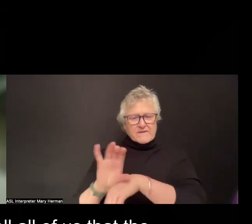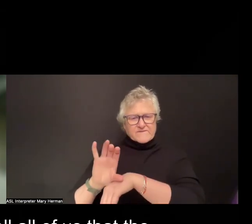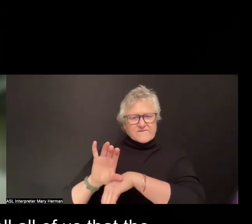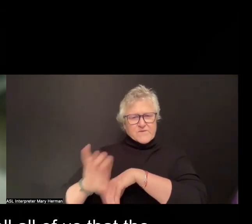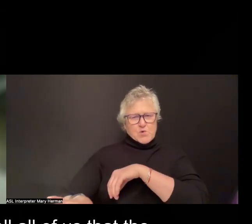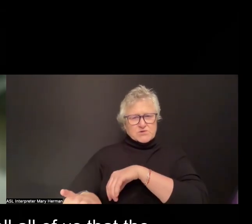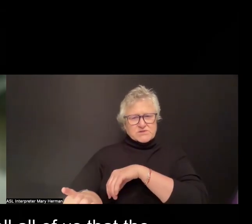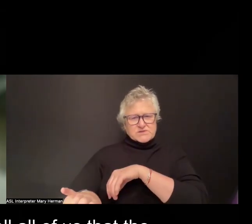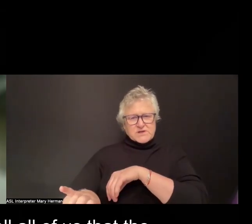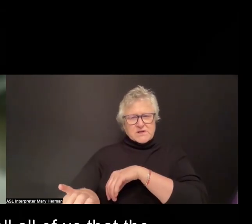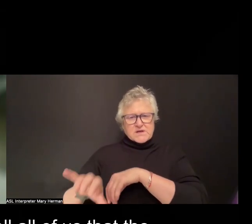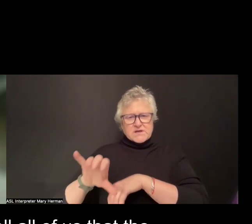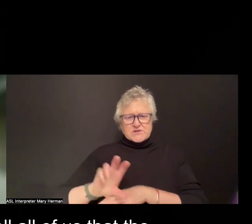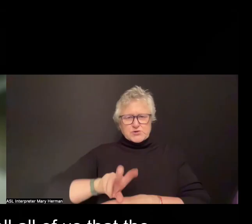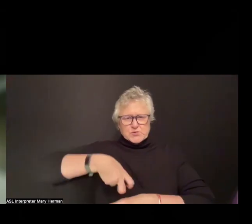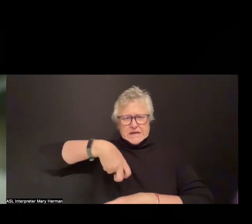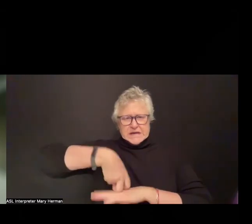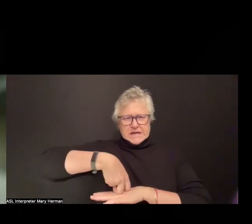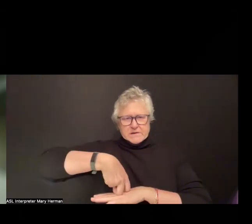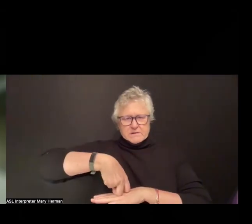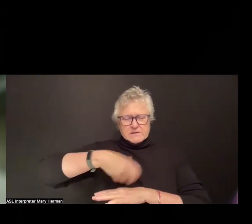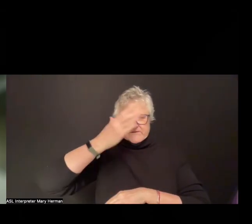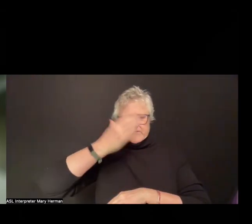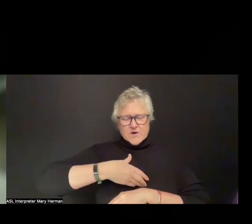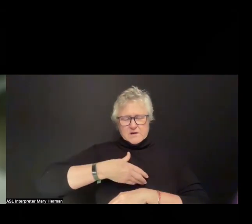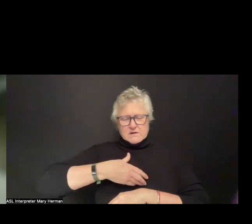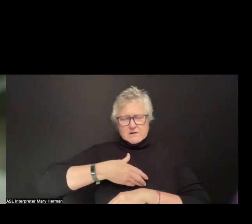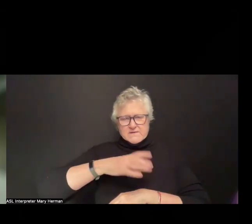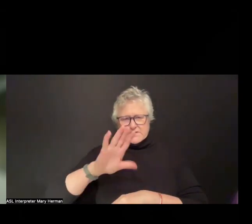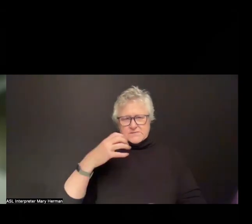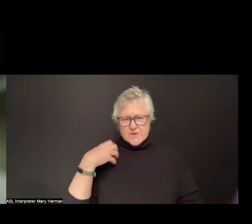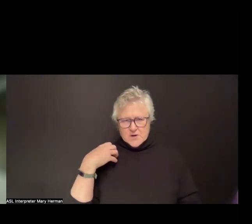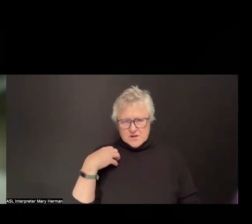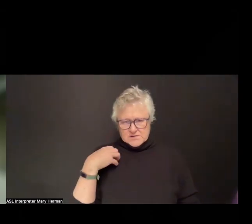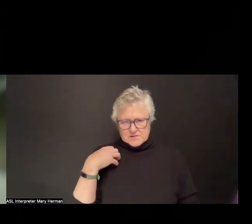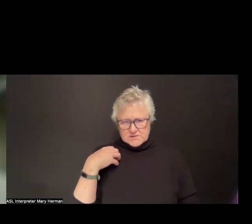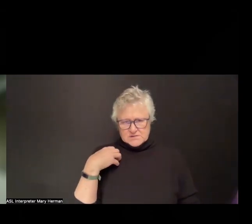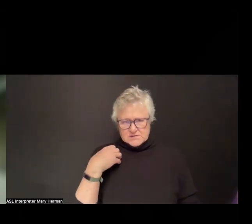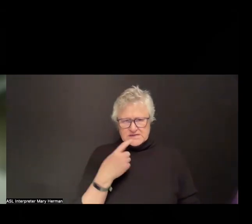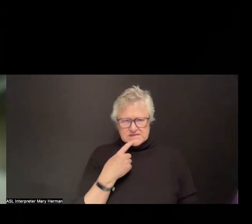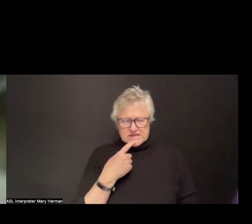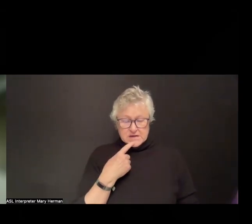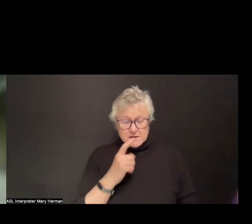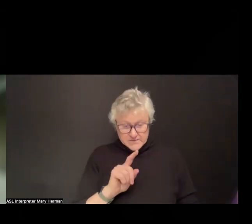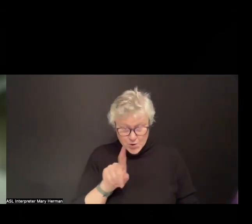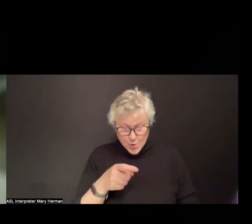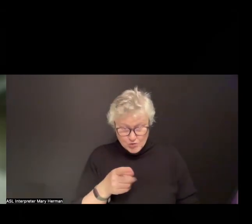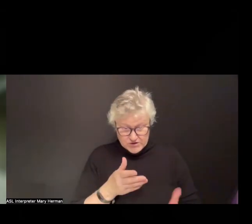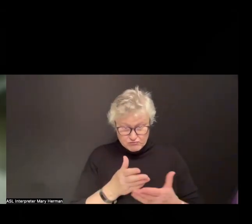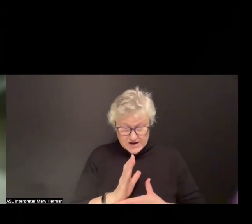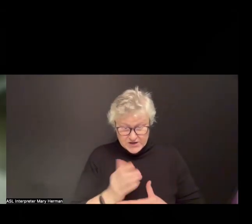that the only right way of living was to obey. Go to Sabbath meeting. Don't drink. Don't